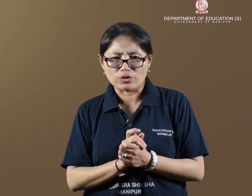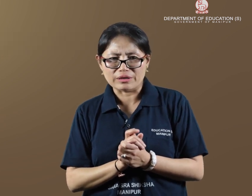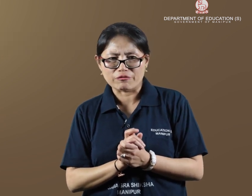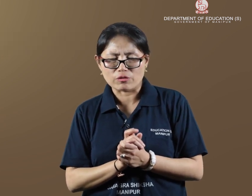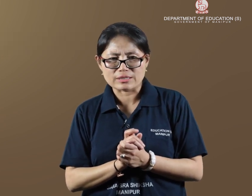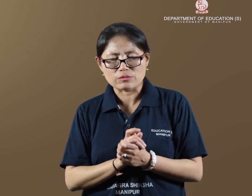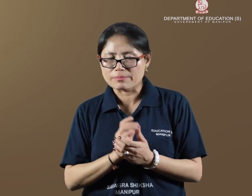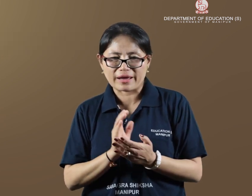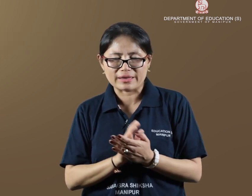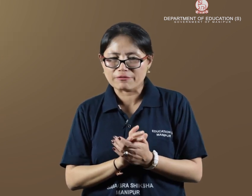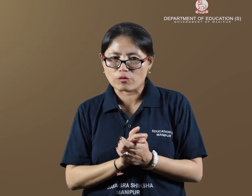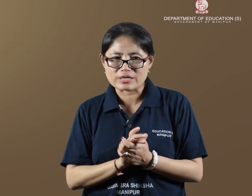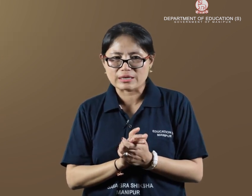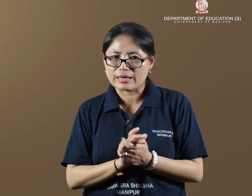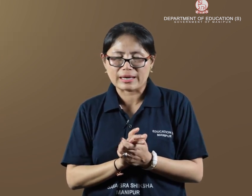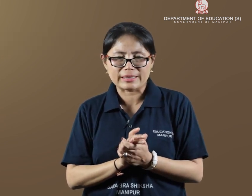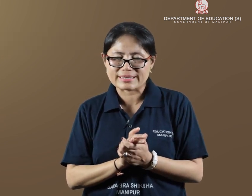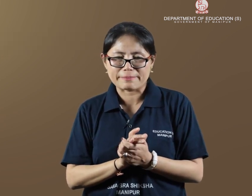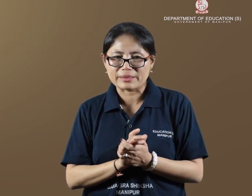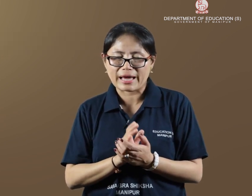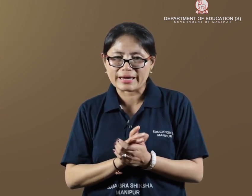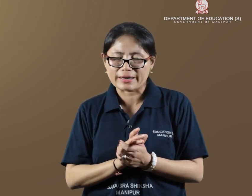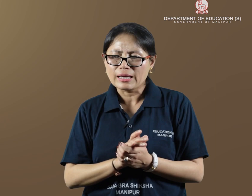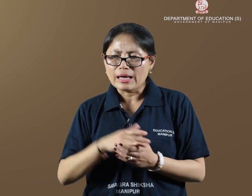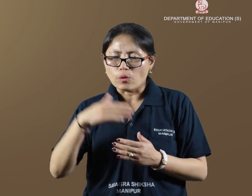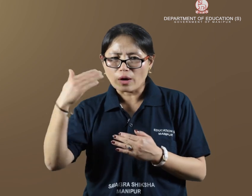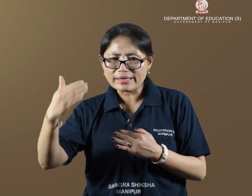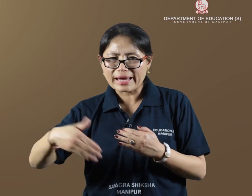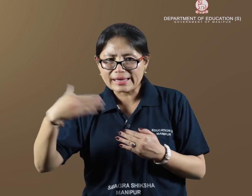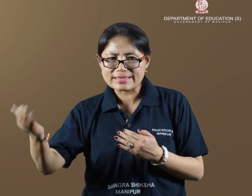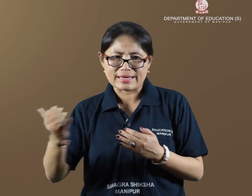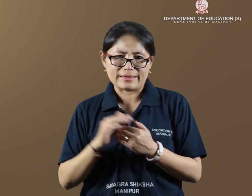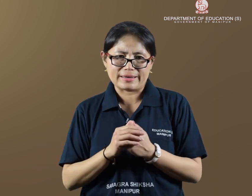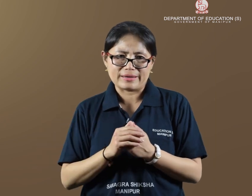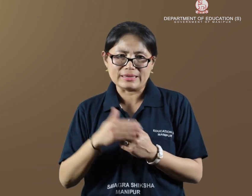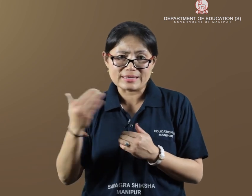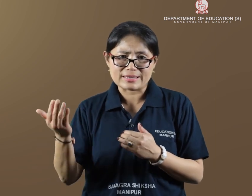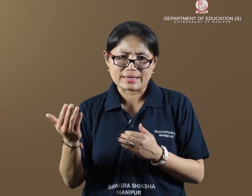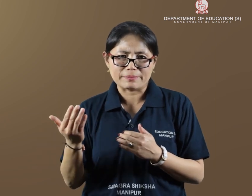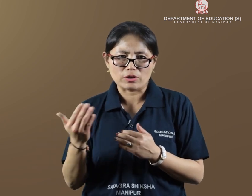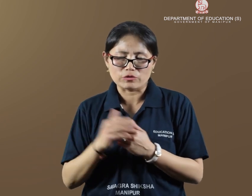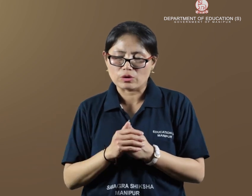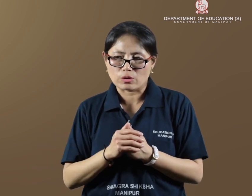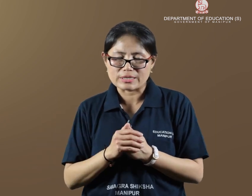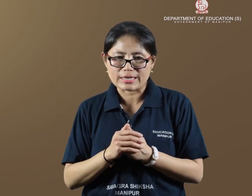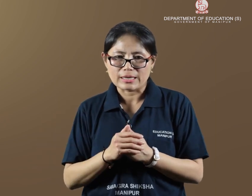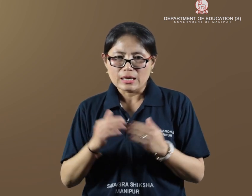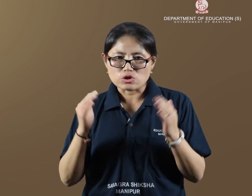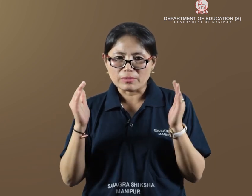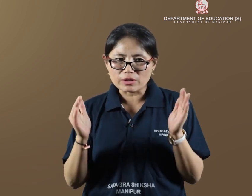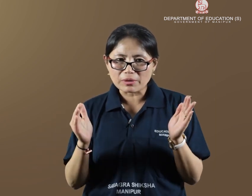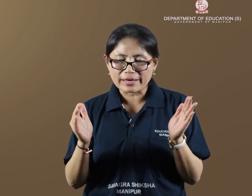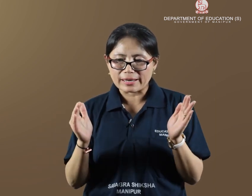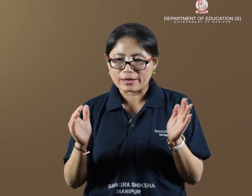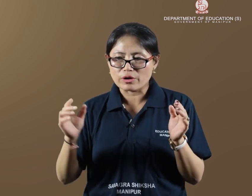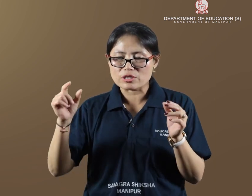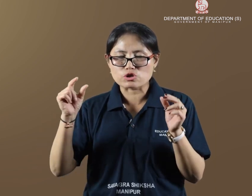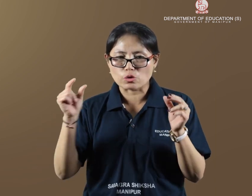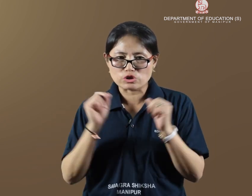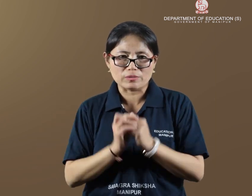contact force. The magnetic force is another example. What else are there in this example of non contact? So, madum kai khale ko na straw tube lau